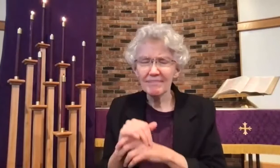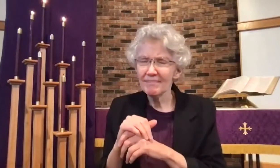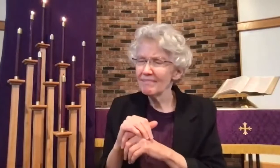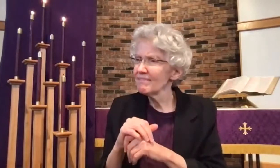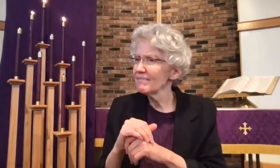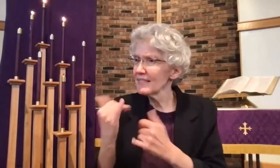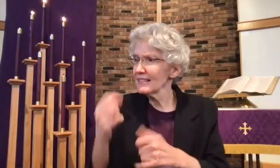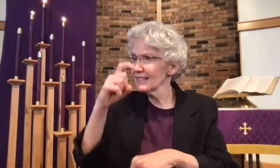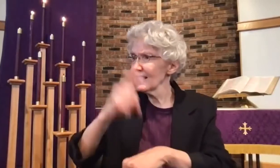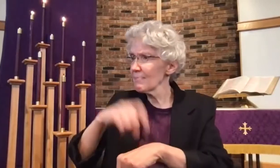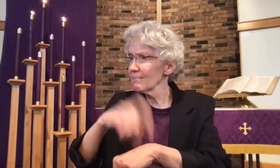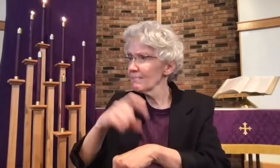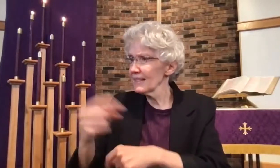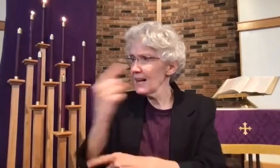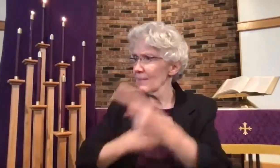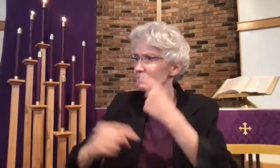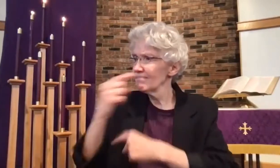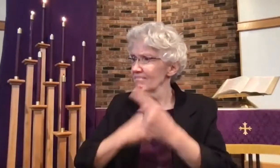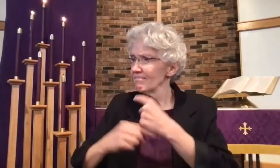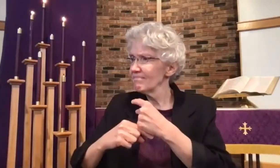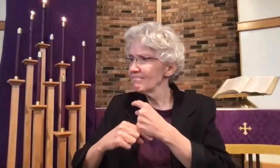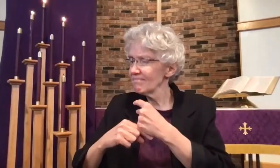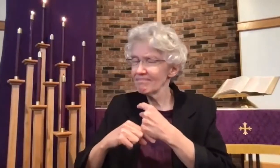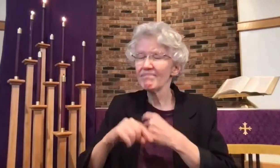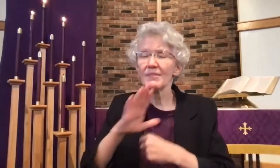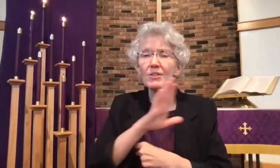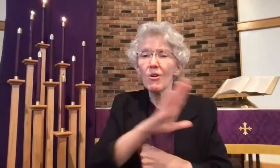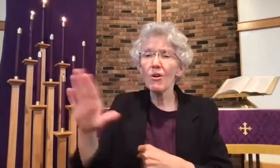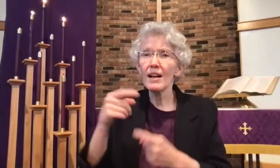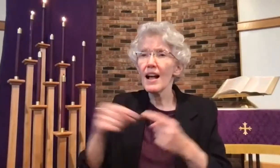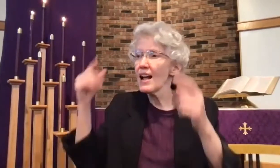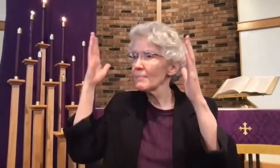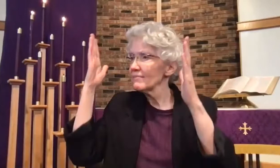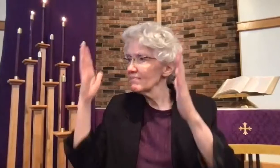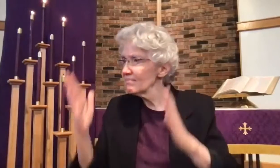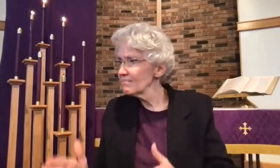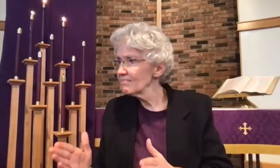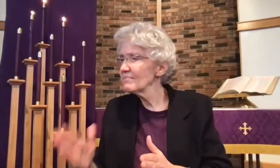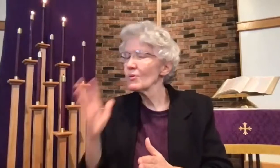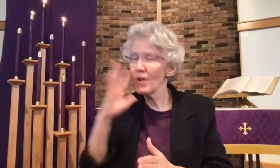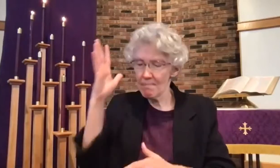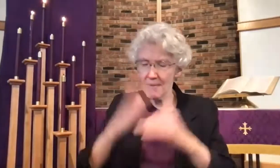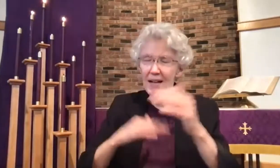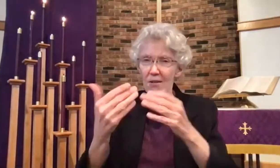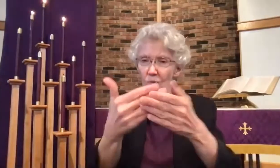A time is coming when your enemies will build a wall around you and hold you in on all